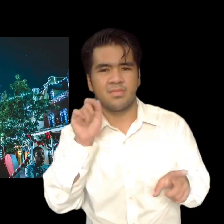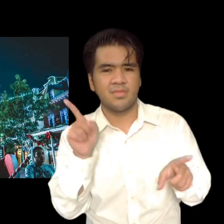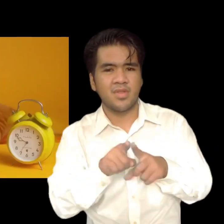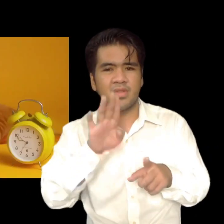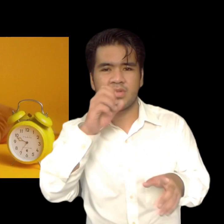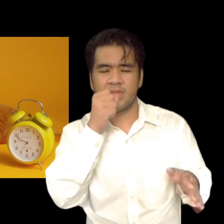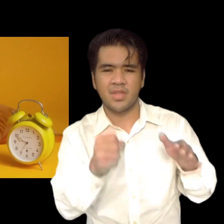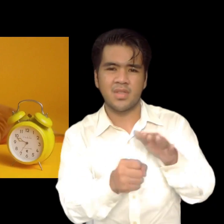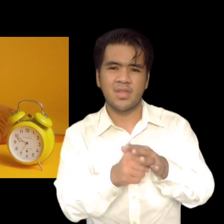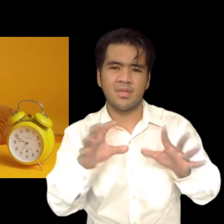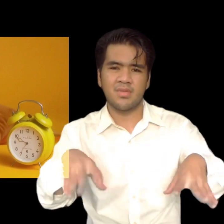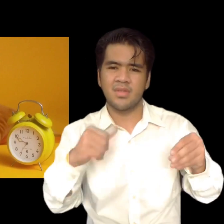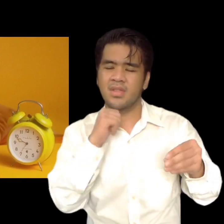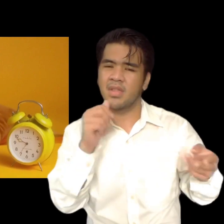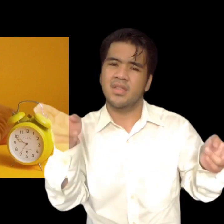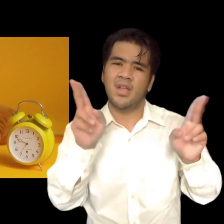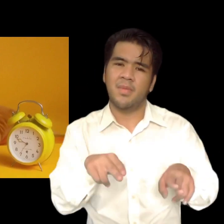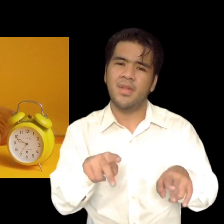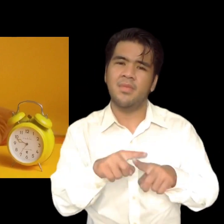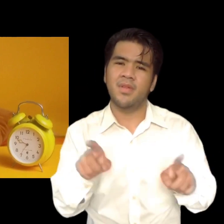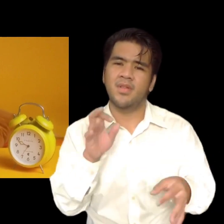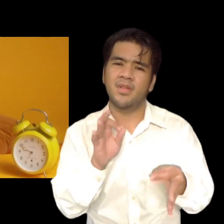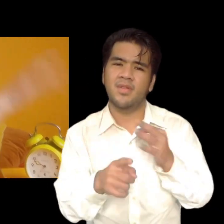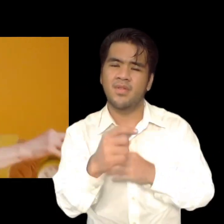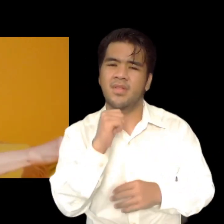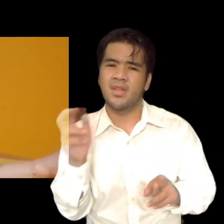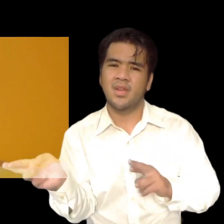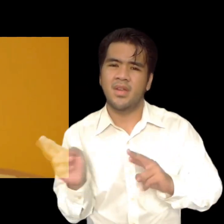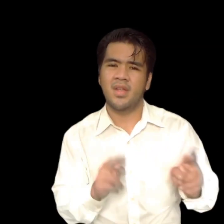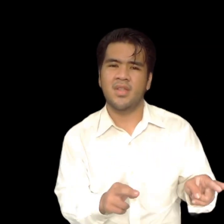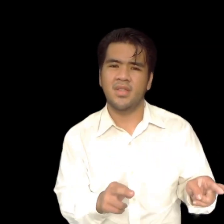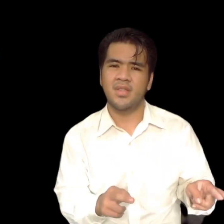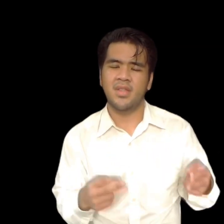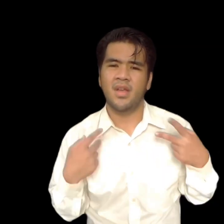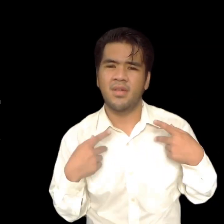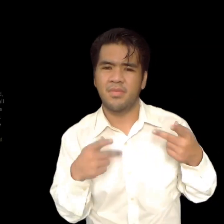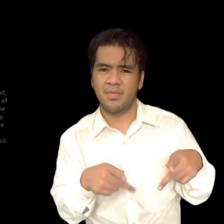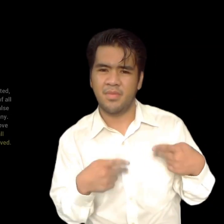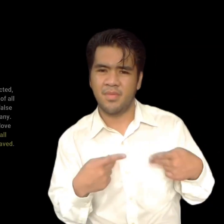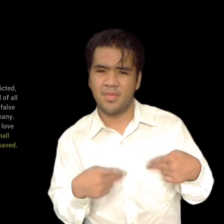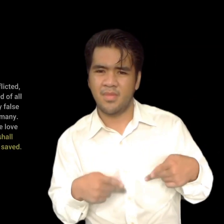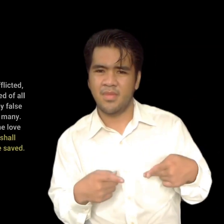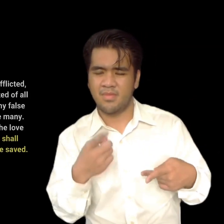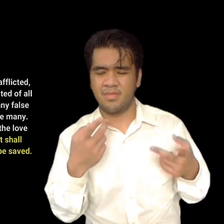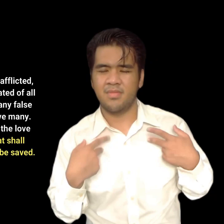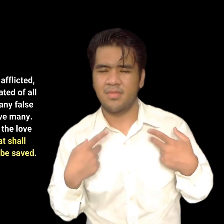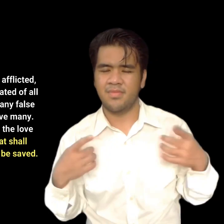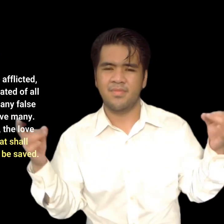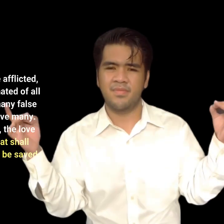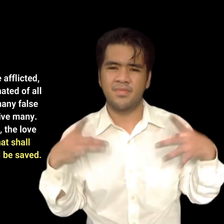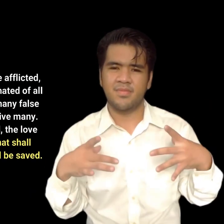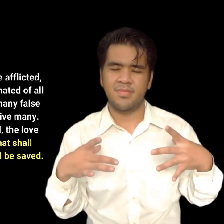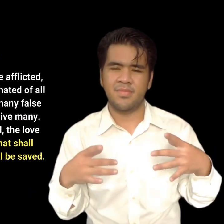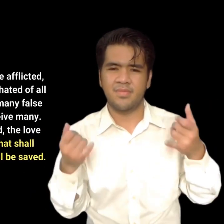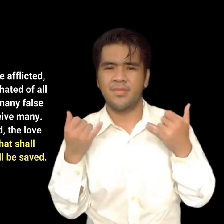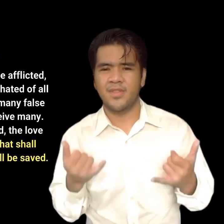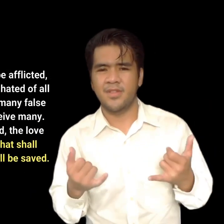leisure? Wake up, your secret rapture won't happen, and if you do not prepare for the coming tribulation, you may fall away from the